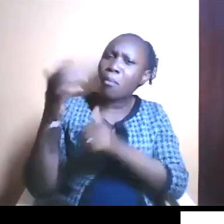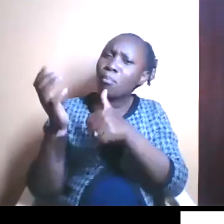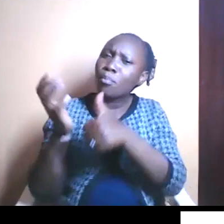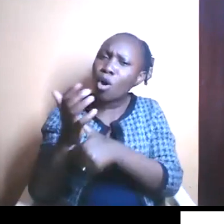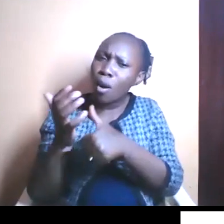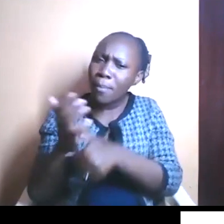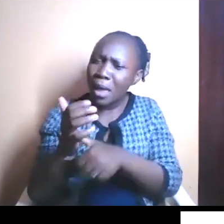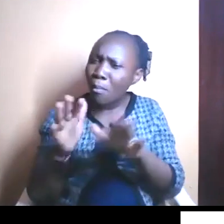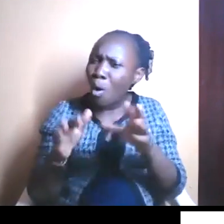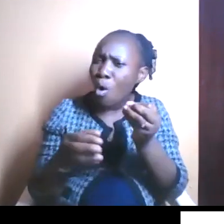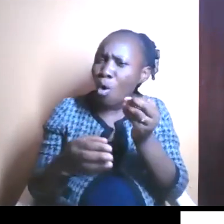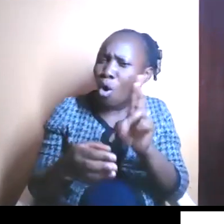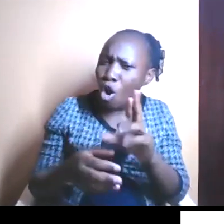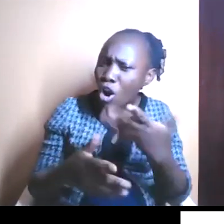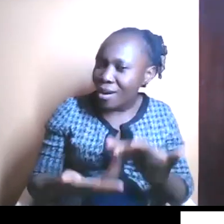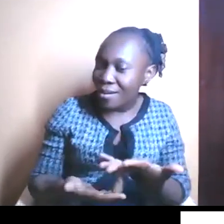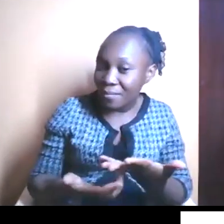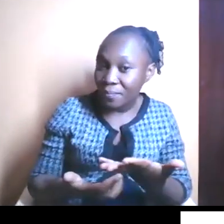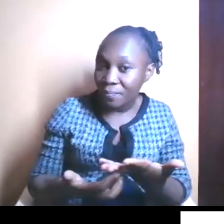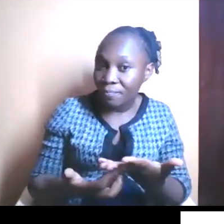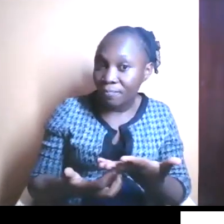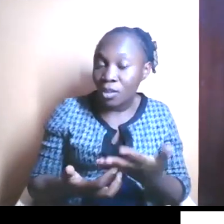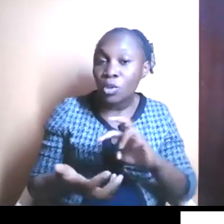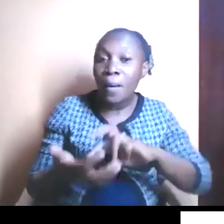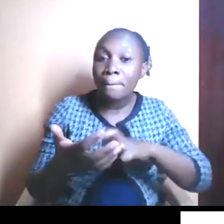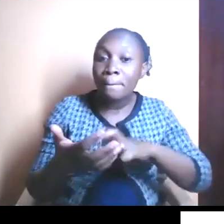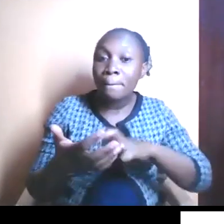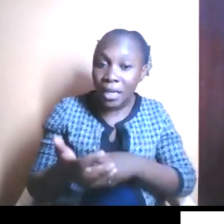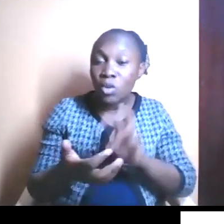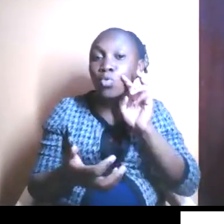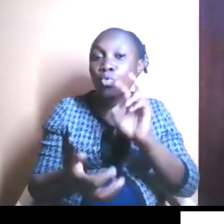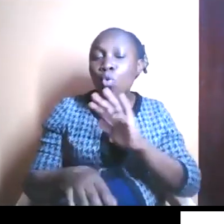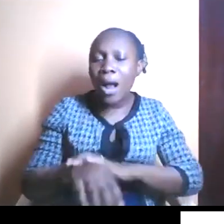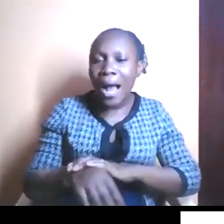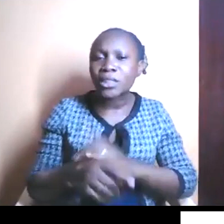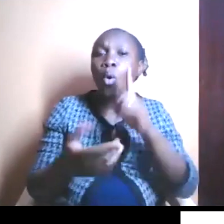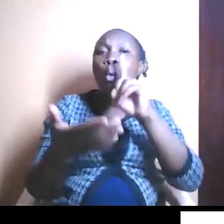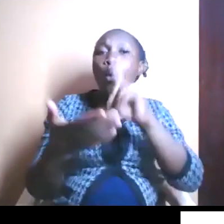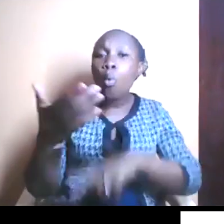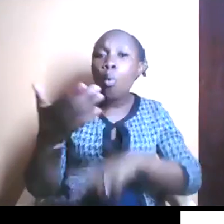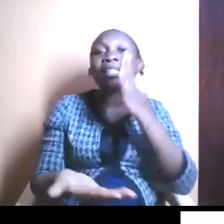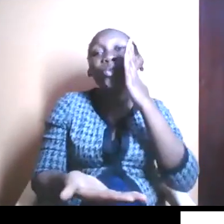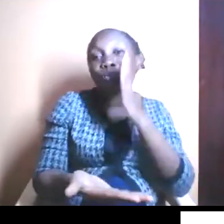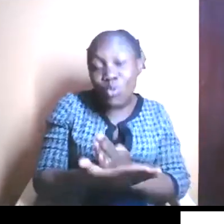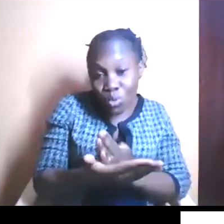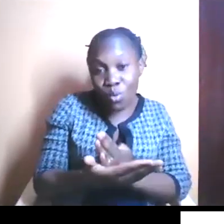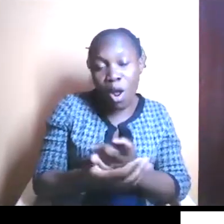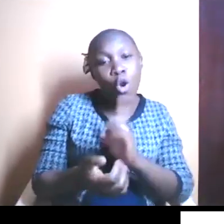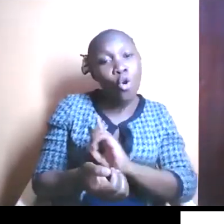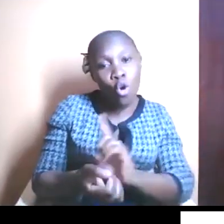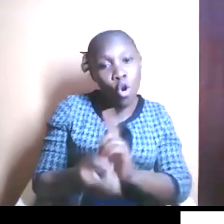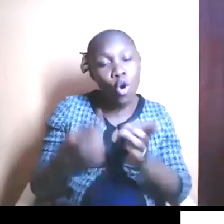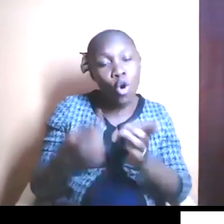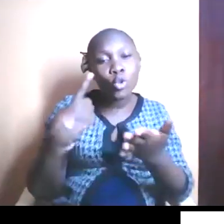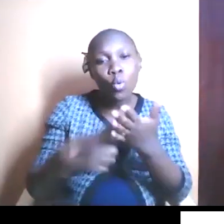So again, back to the question, is this a perception or is this reality? So since we've said you